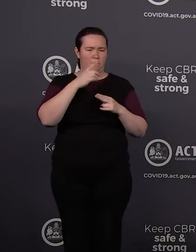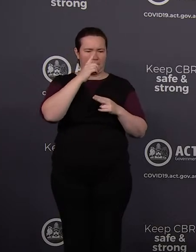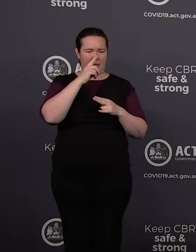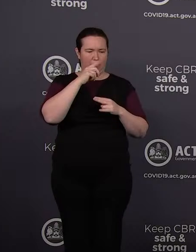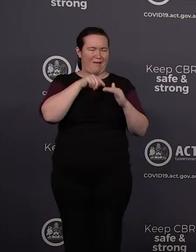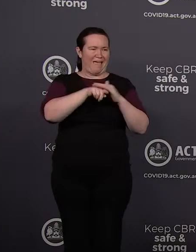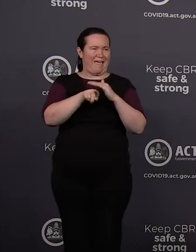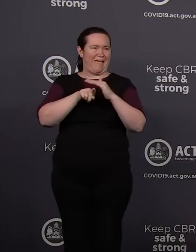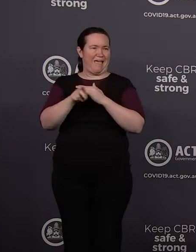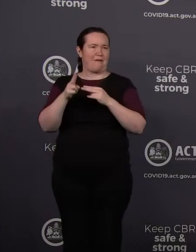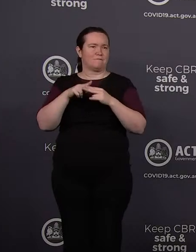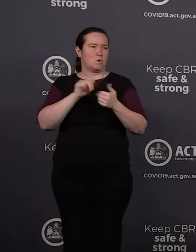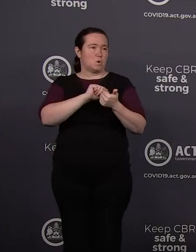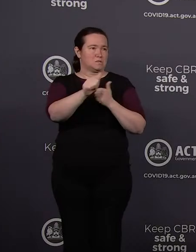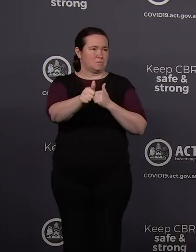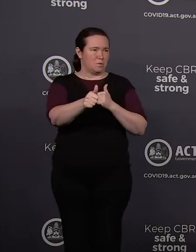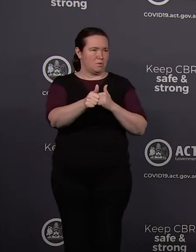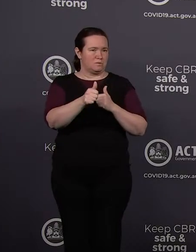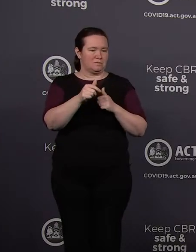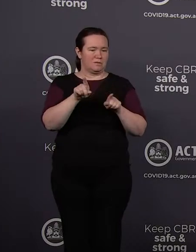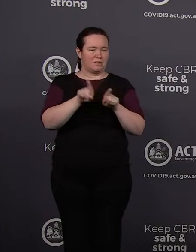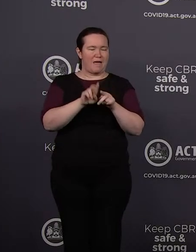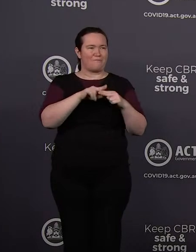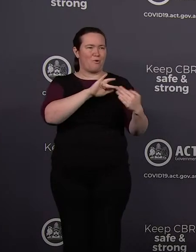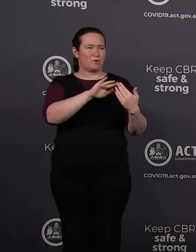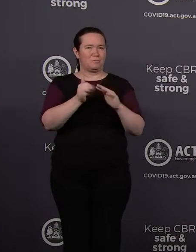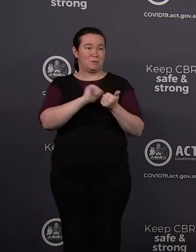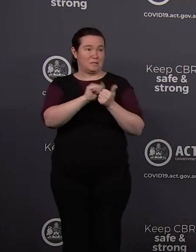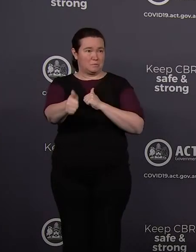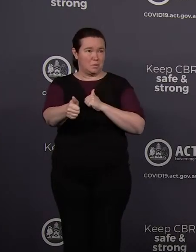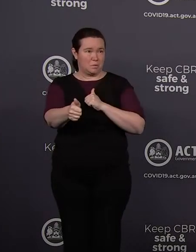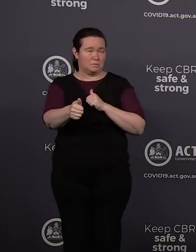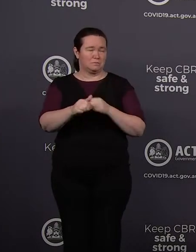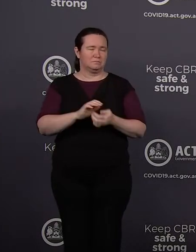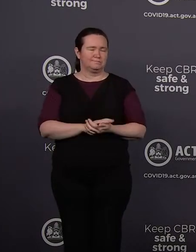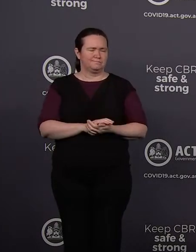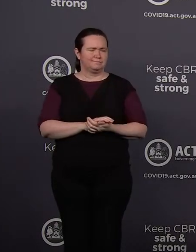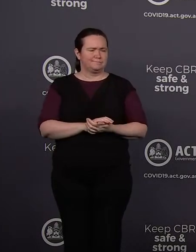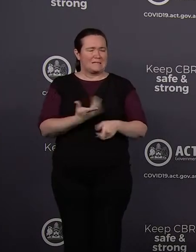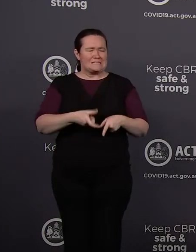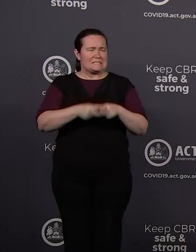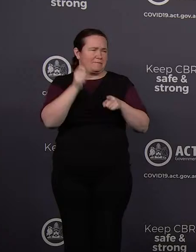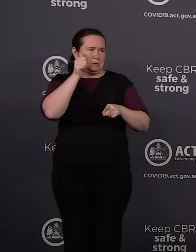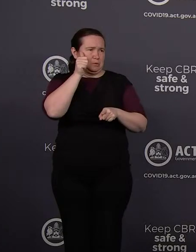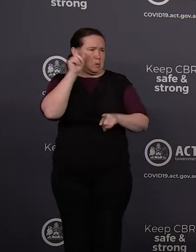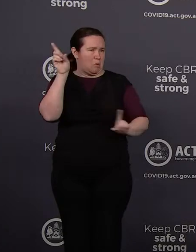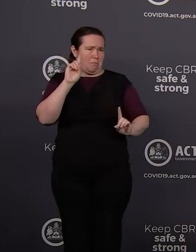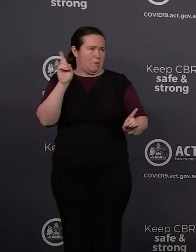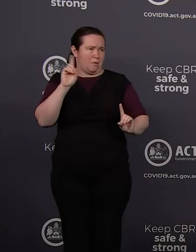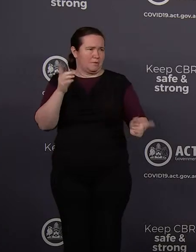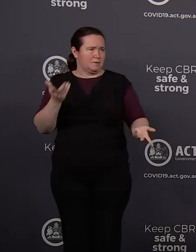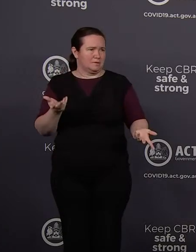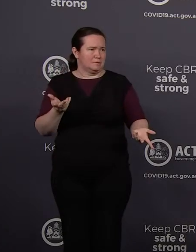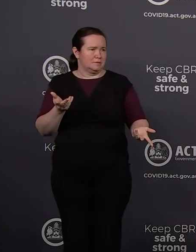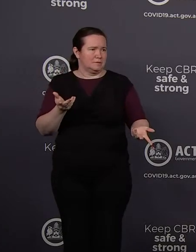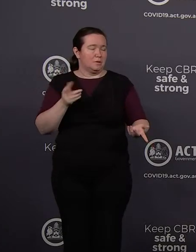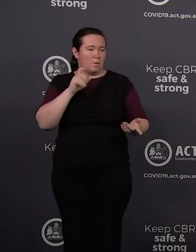sport? Difficult to speculate on that at the moment. We'll provide a further